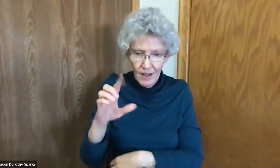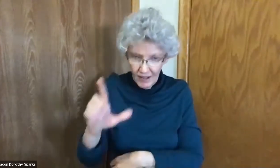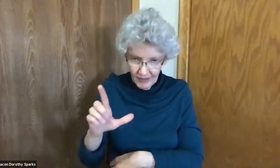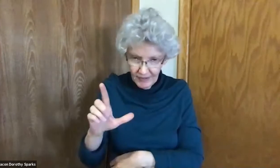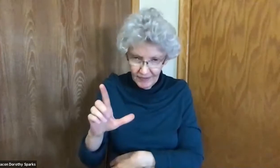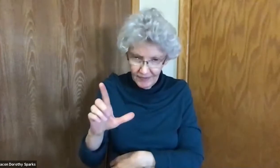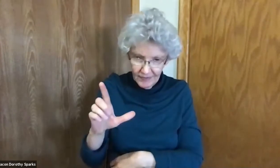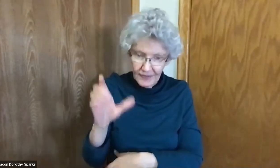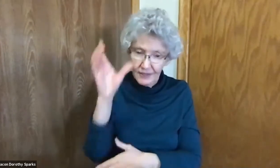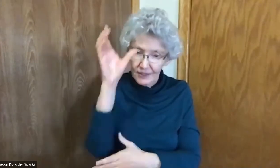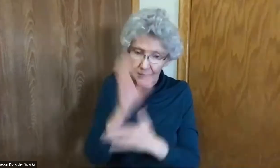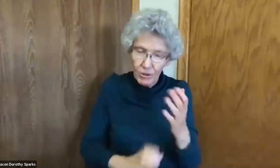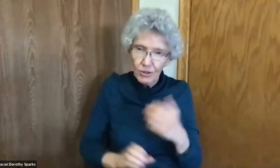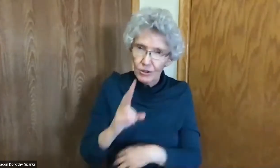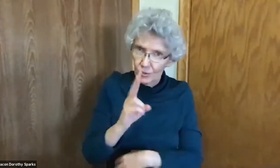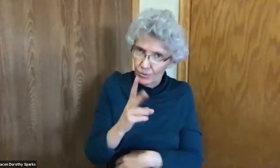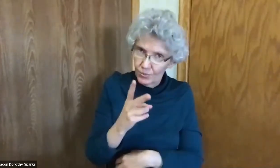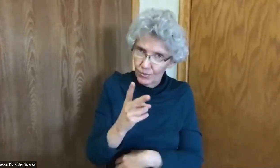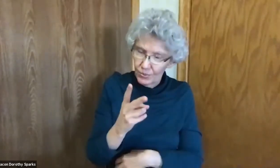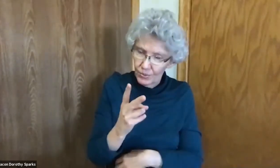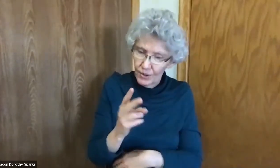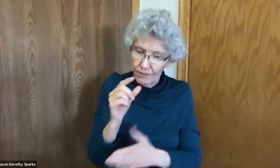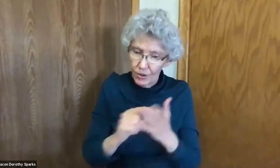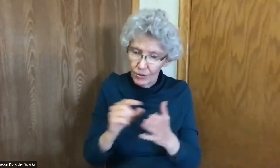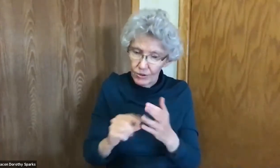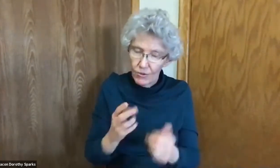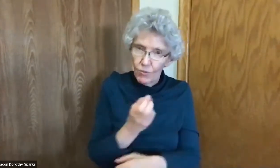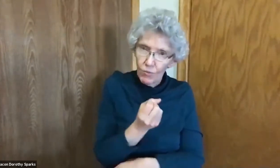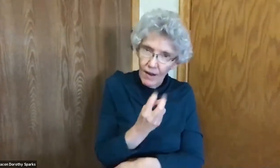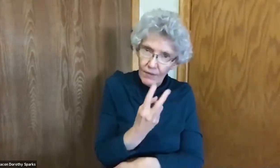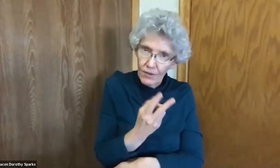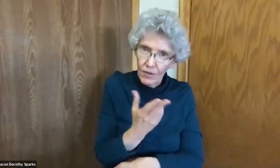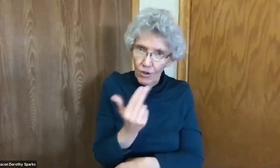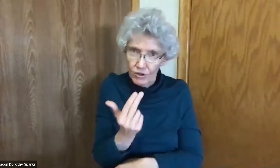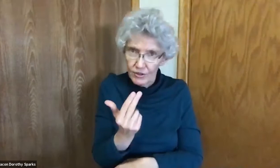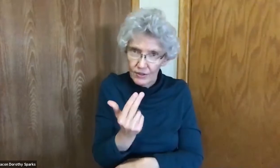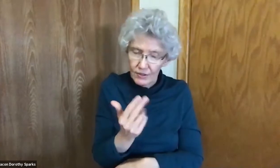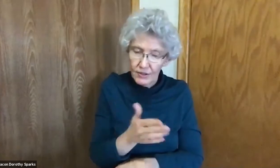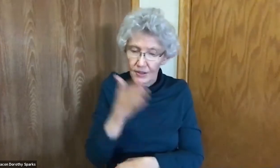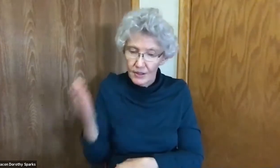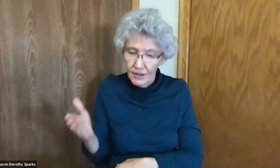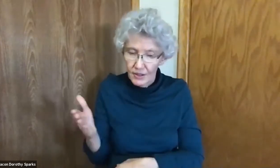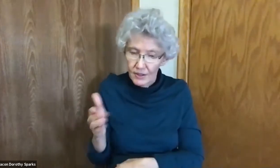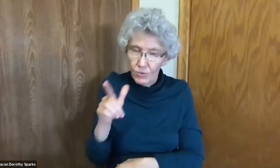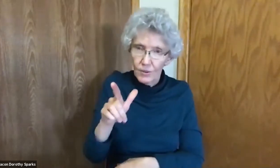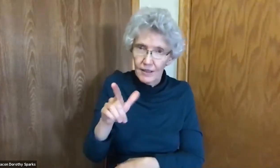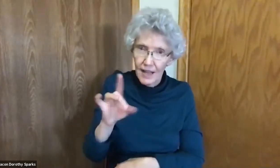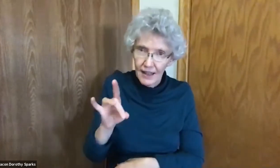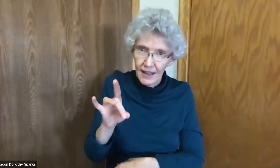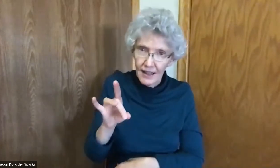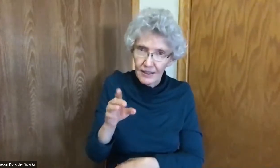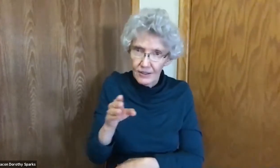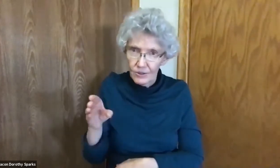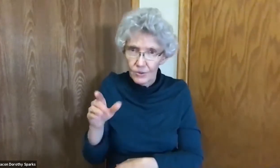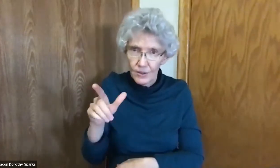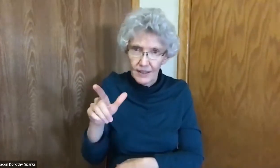Our Bible reading from today is from Joel chapter 2, verses 12 and 13,